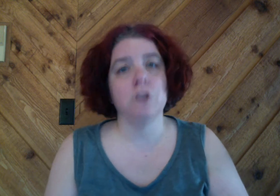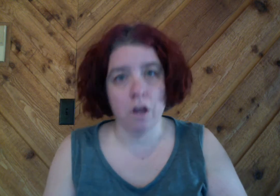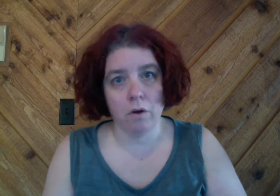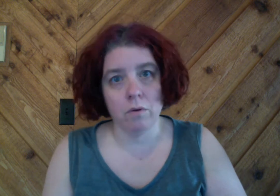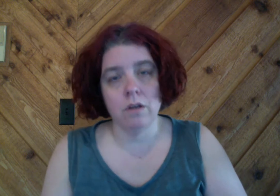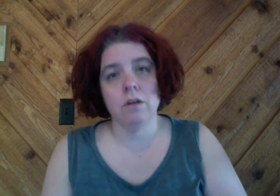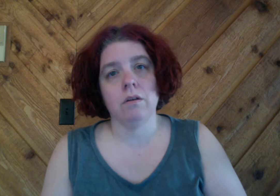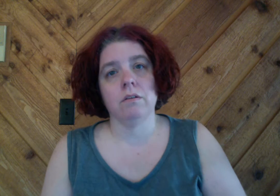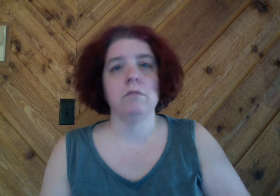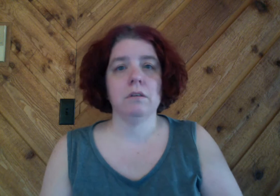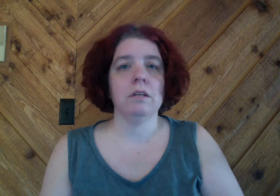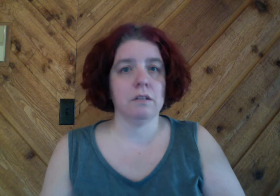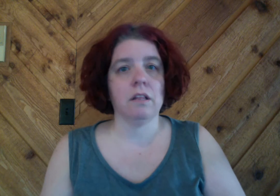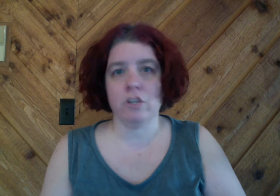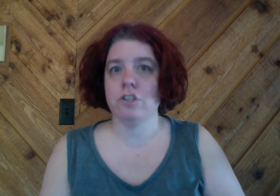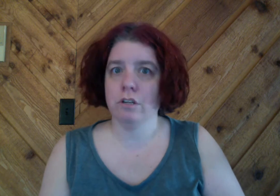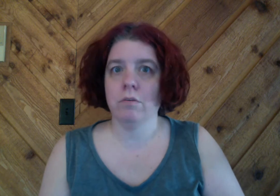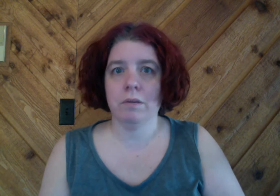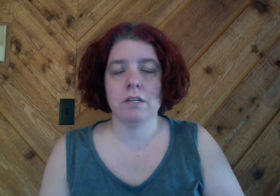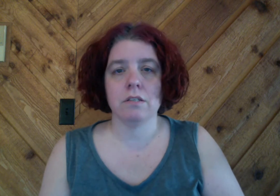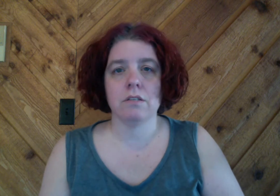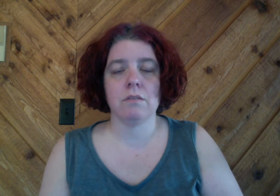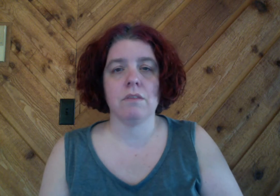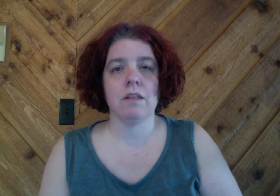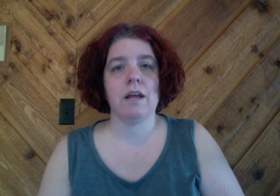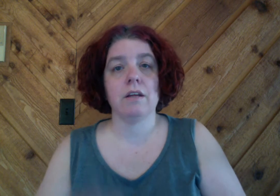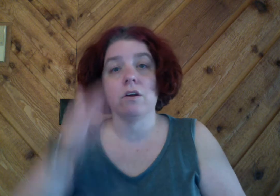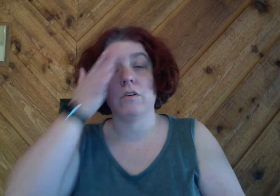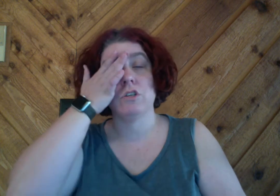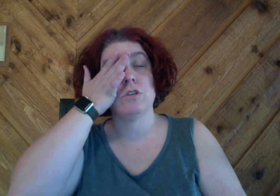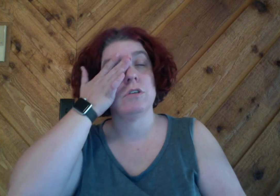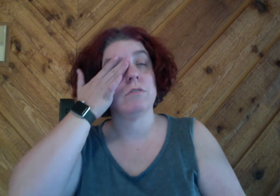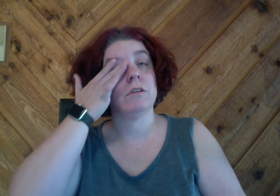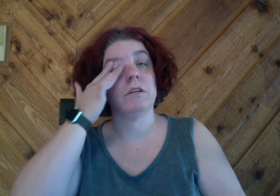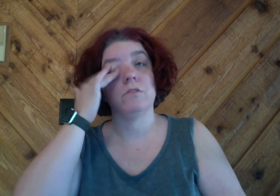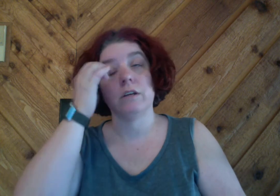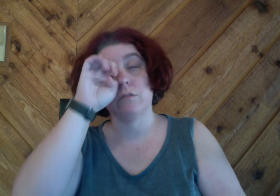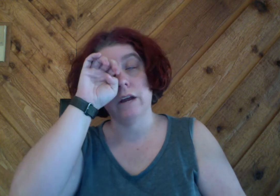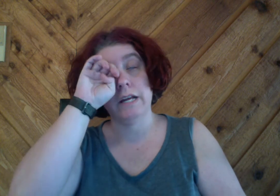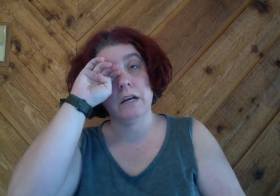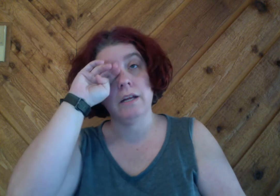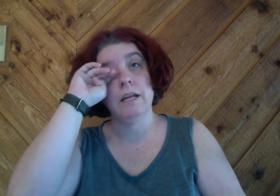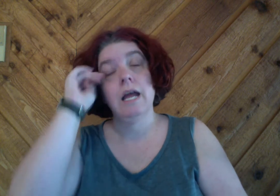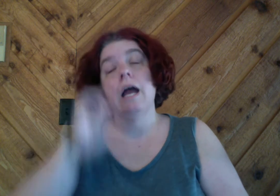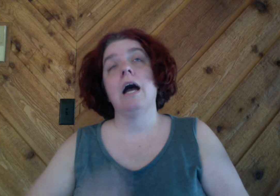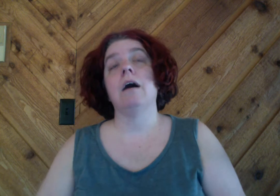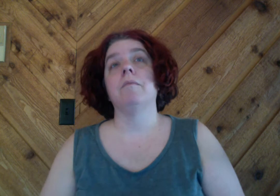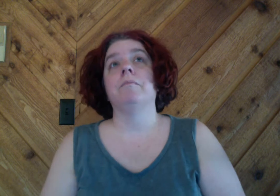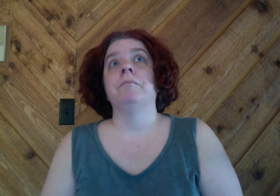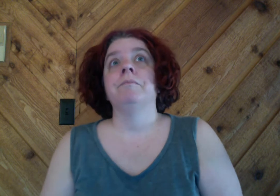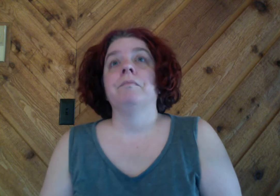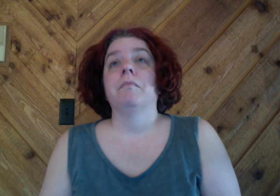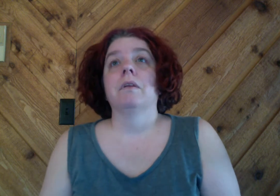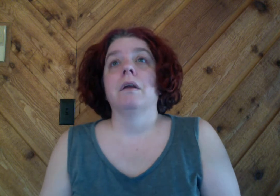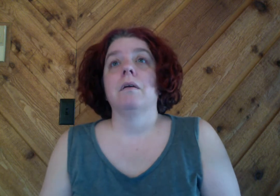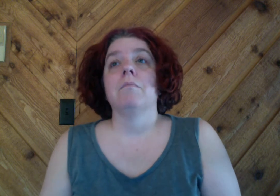No. In class you do, because that's something that I encourage you to do, and you'll get graded on it. But it's